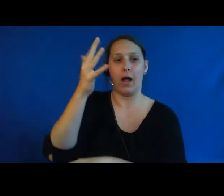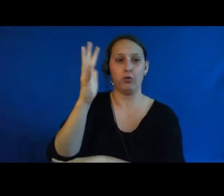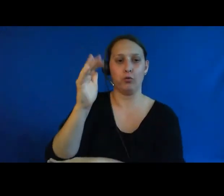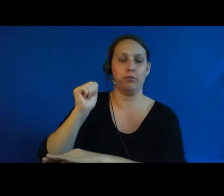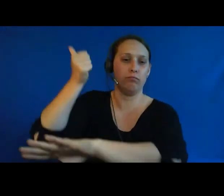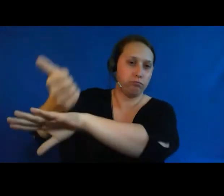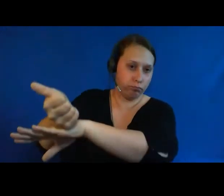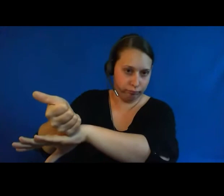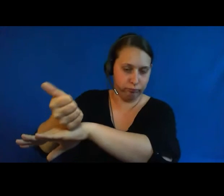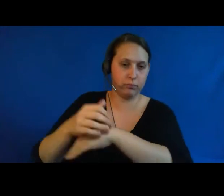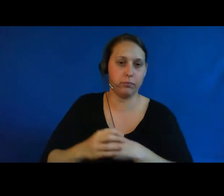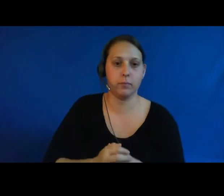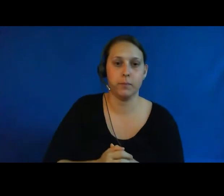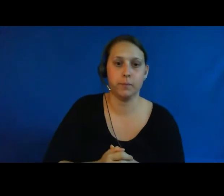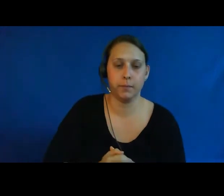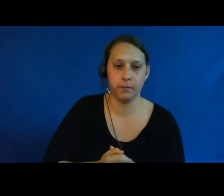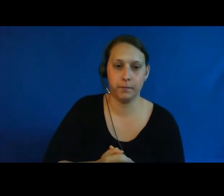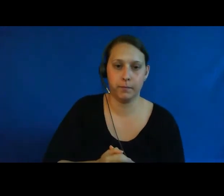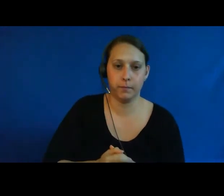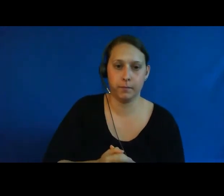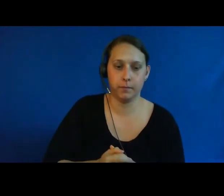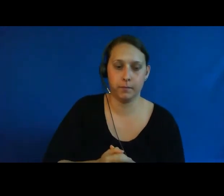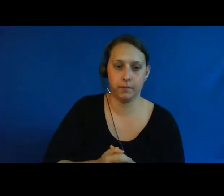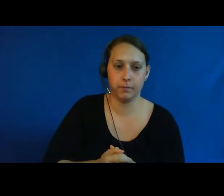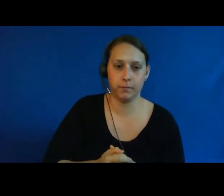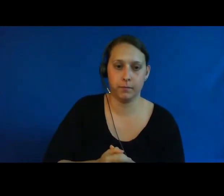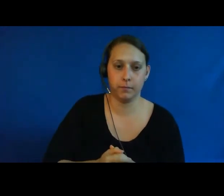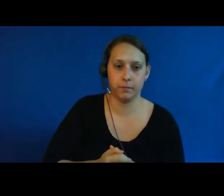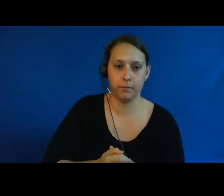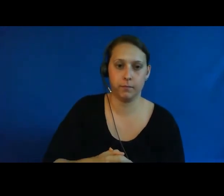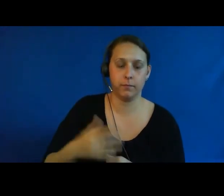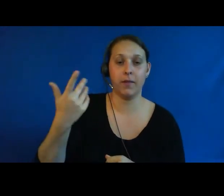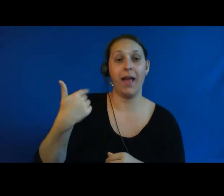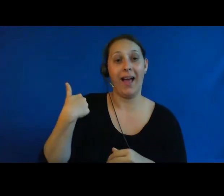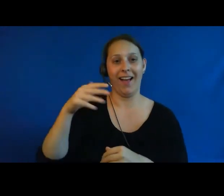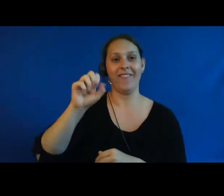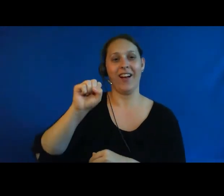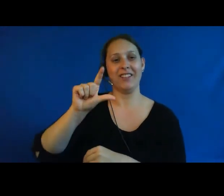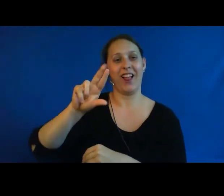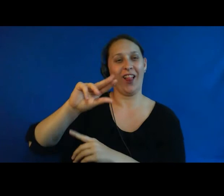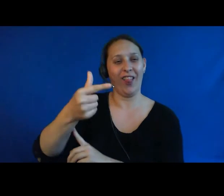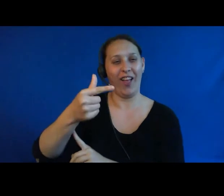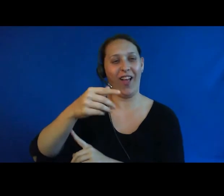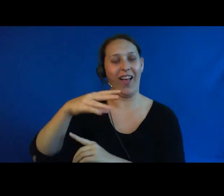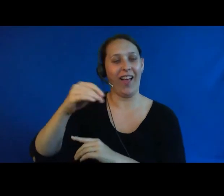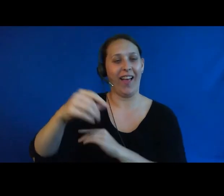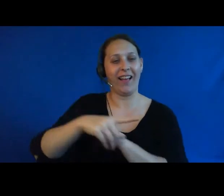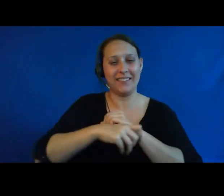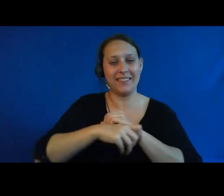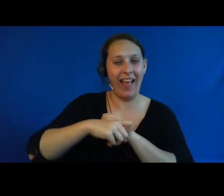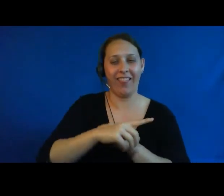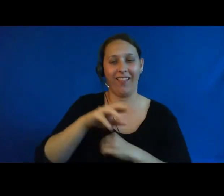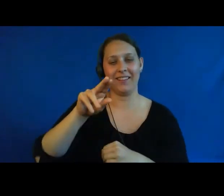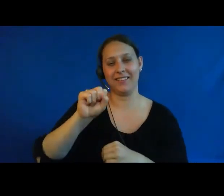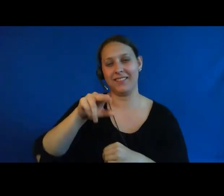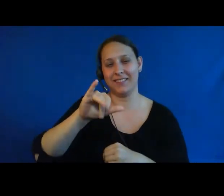We've had a wonderful high population of slugs and snails because of the wet weather, which has provided